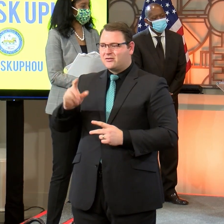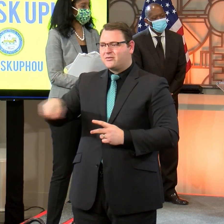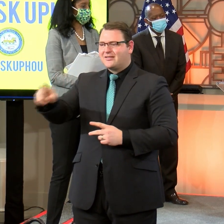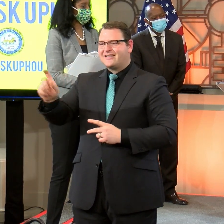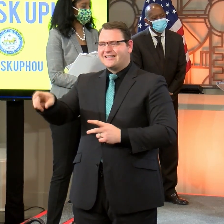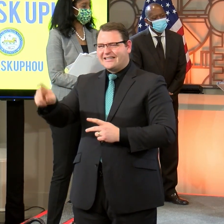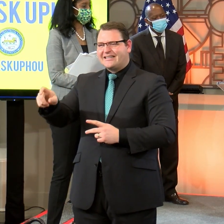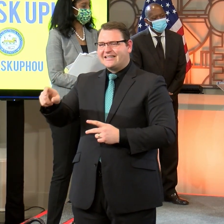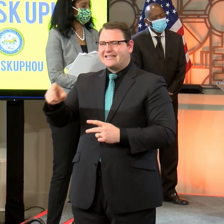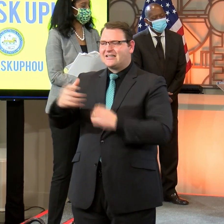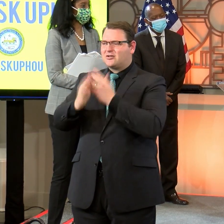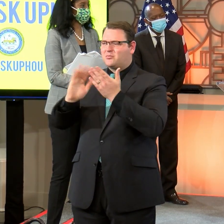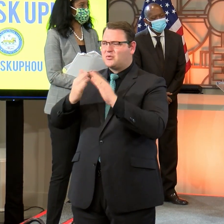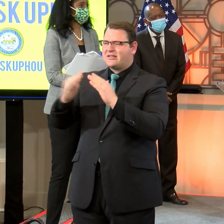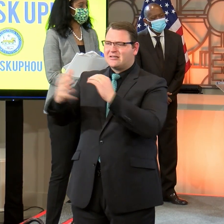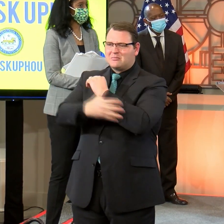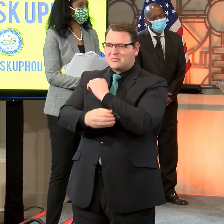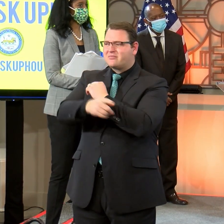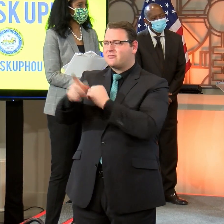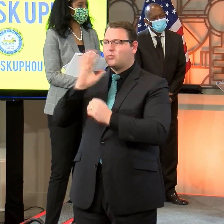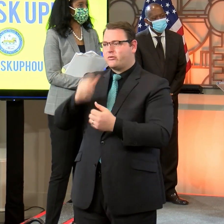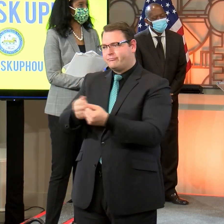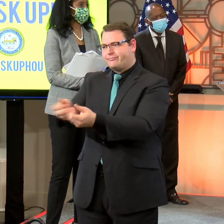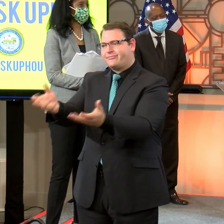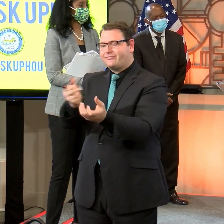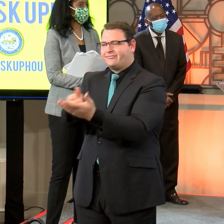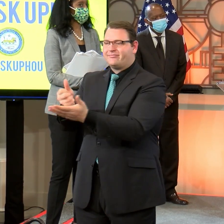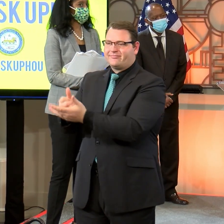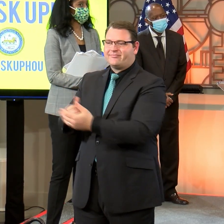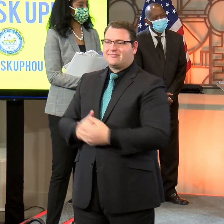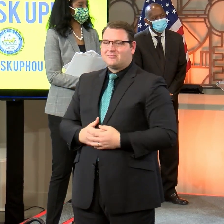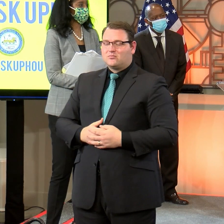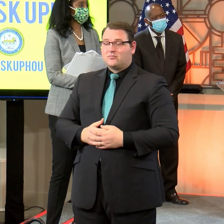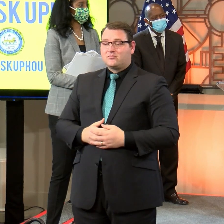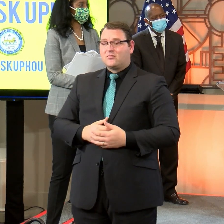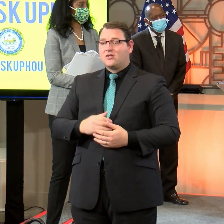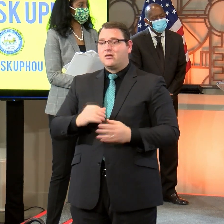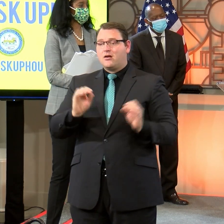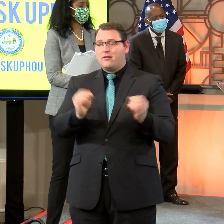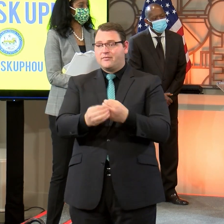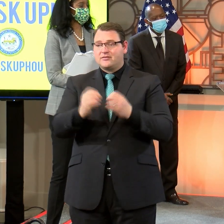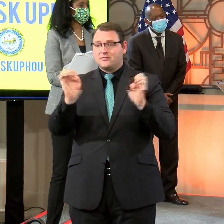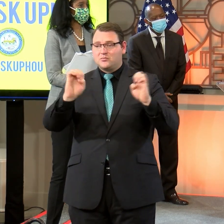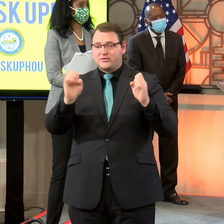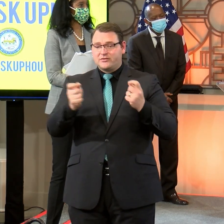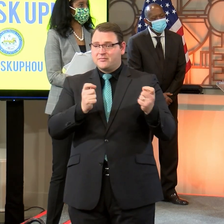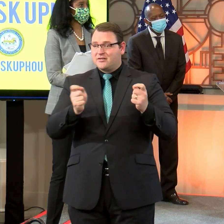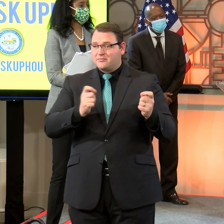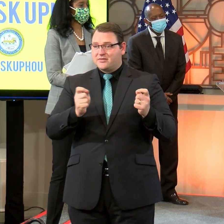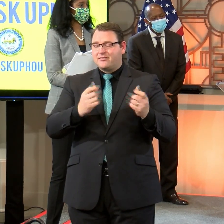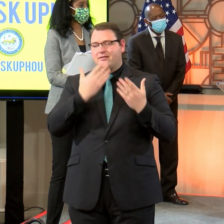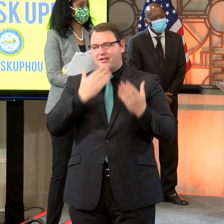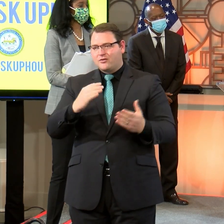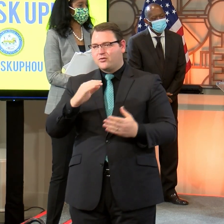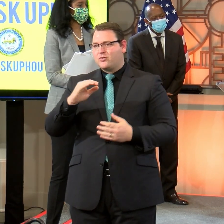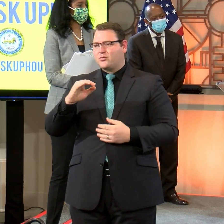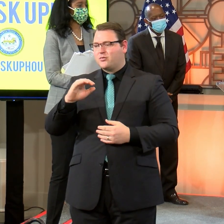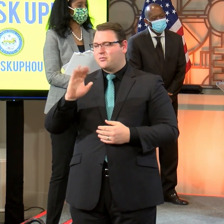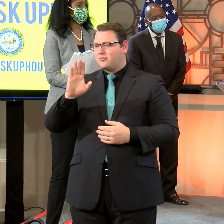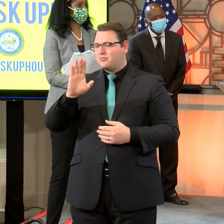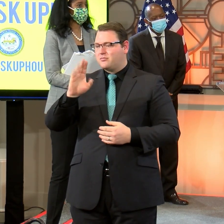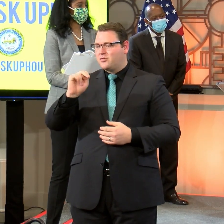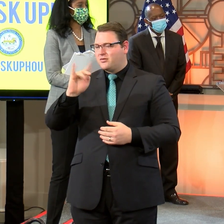program. I've worked with our Office of Emergency Management. I want to thank George Bunick and Jackie Miller for